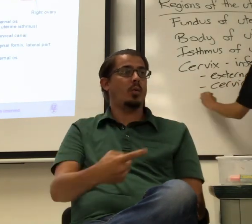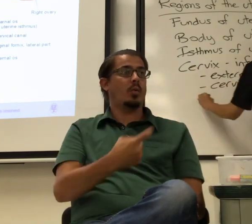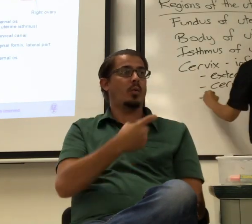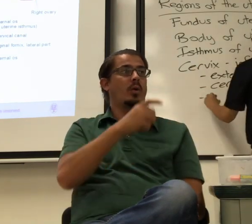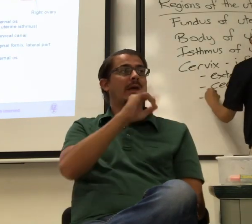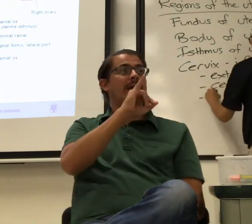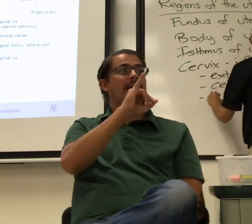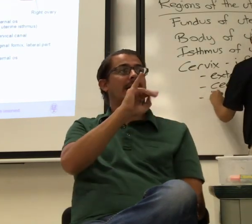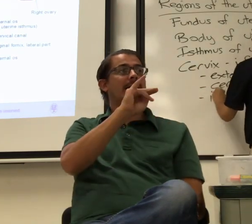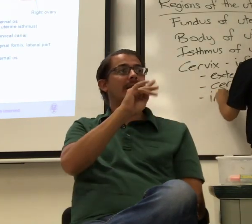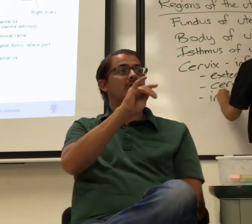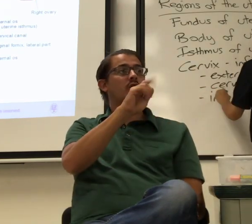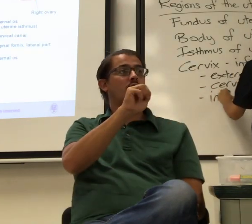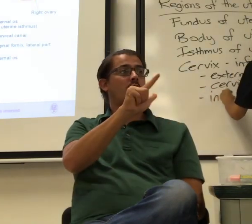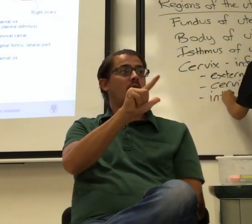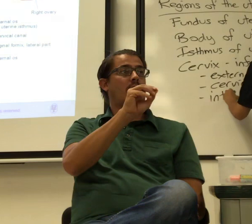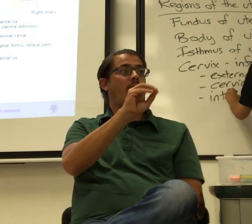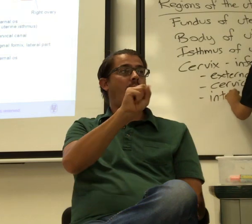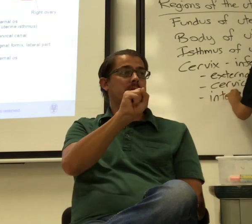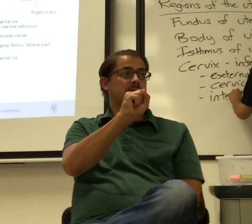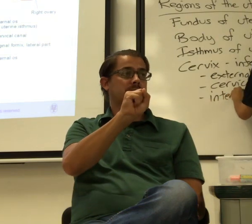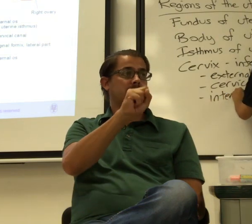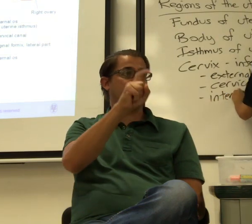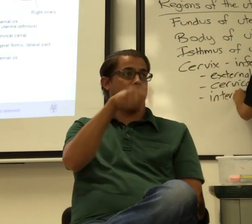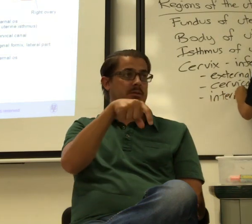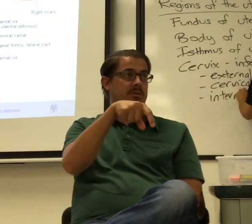internal os.